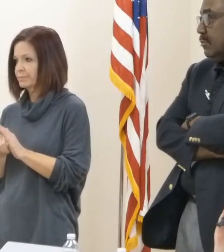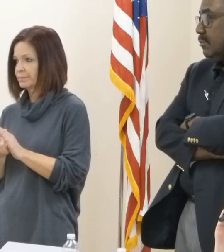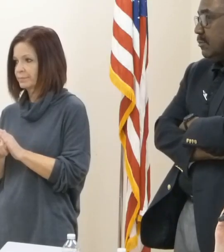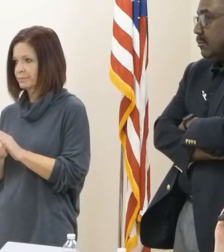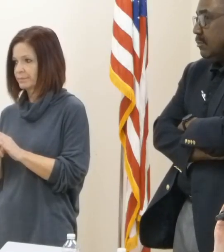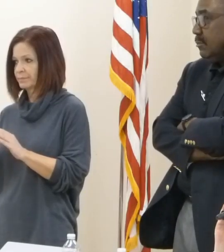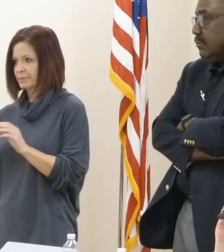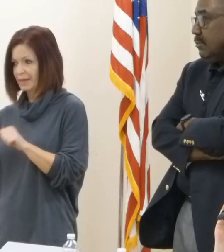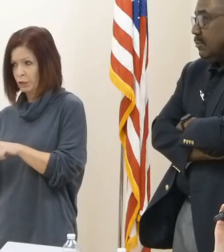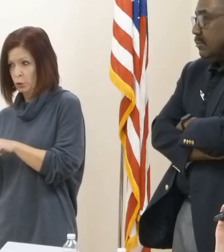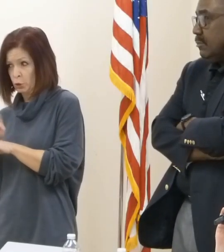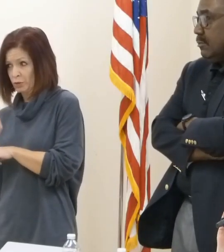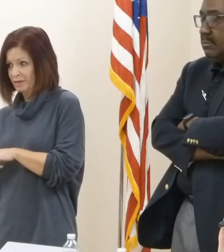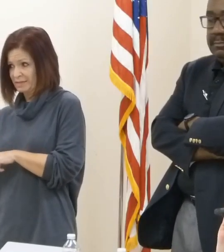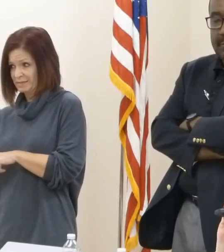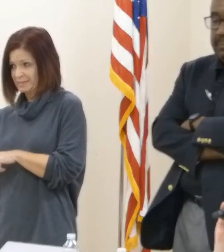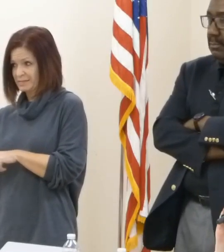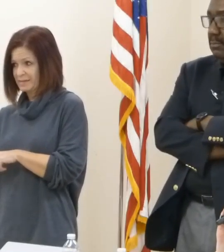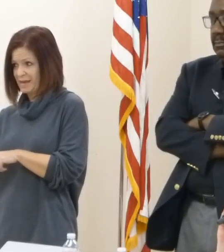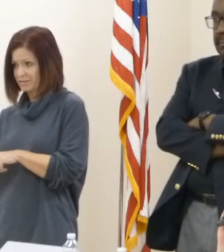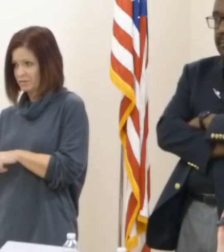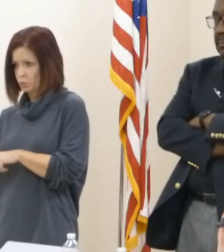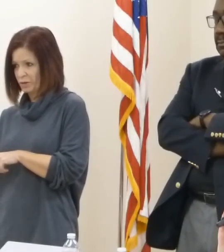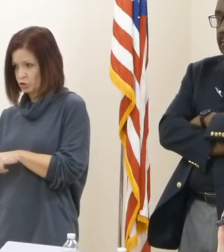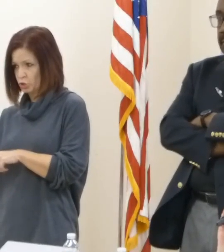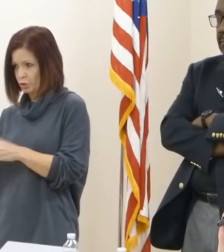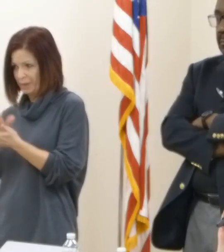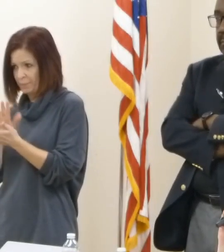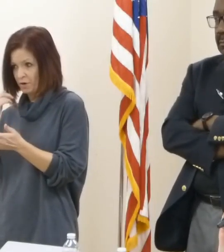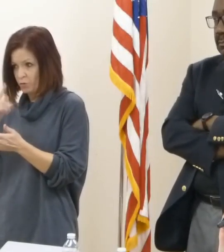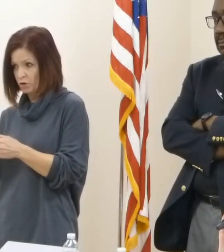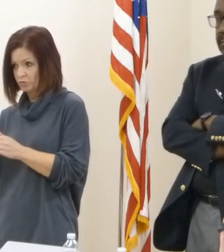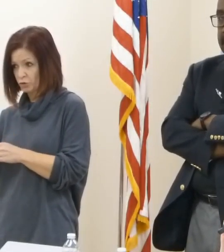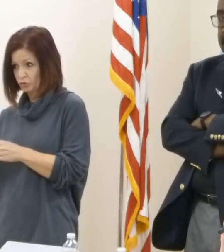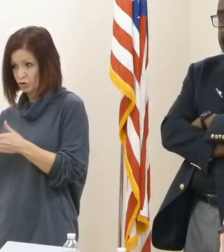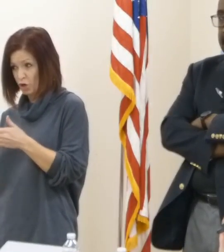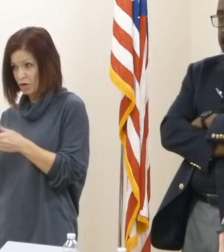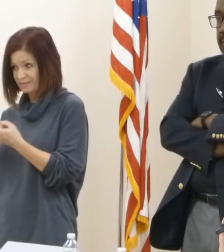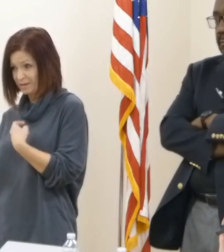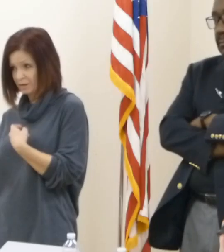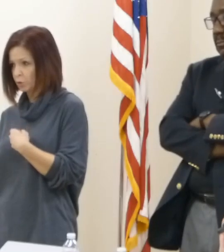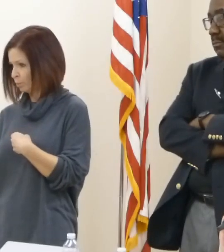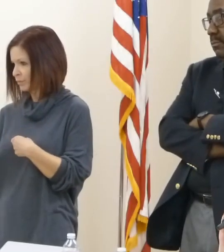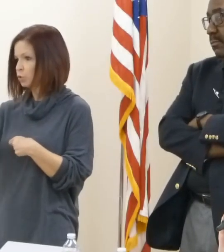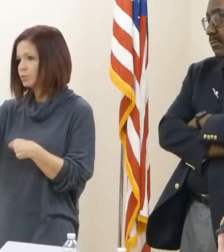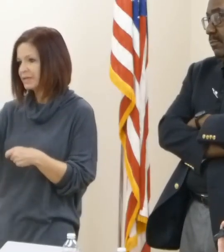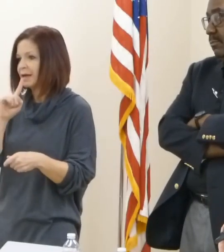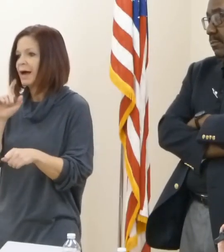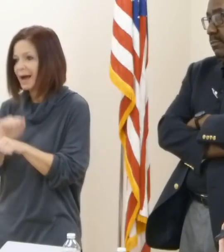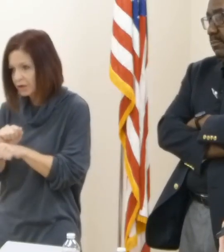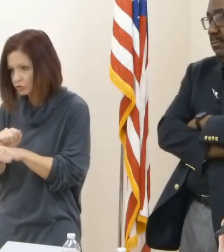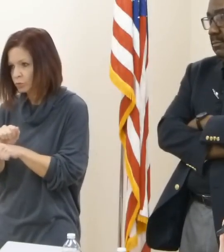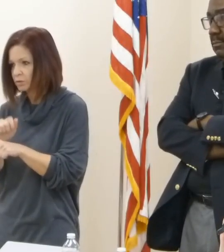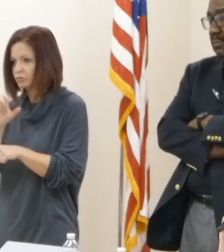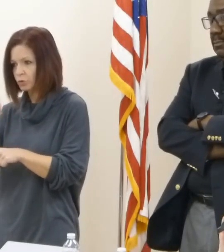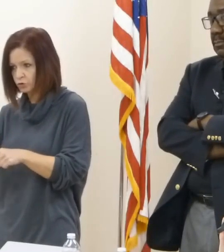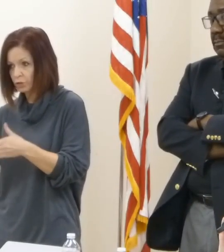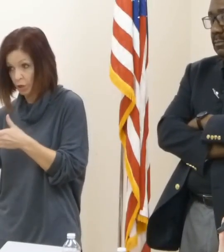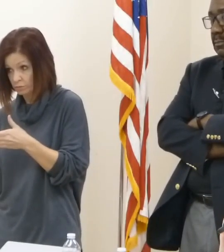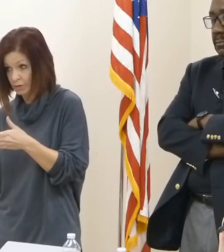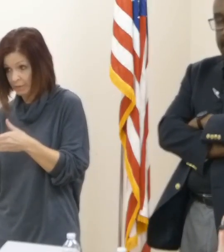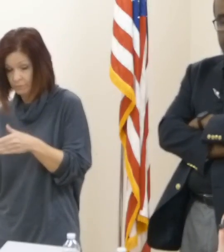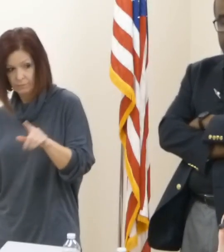or your social security card? No, you need your actual social security card this time around. So, by the way, I've got